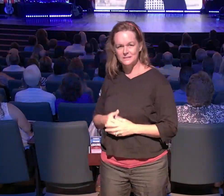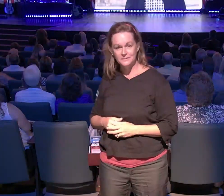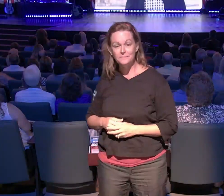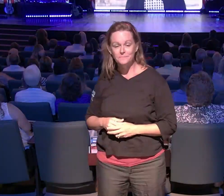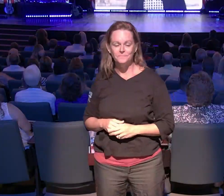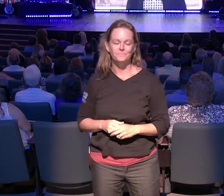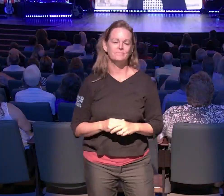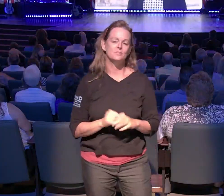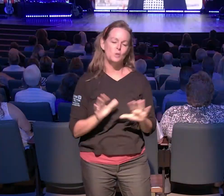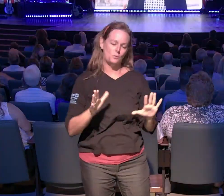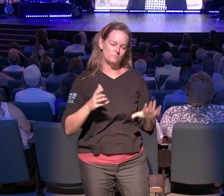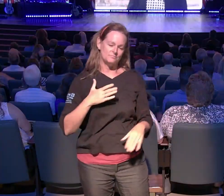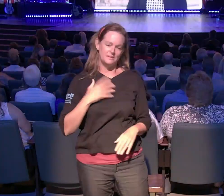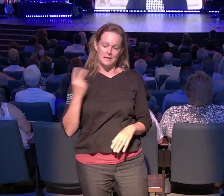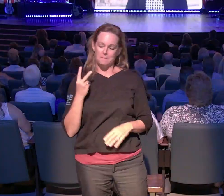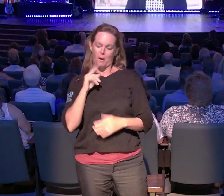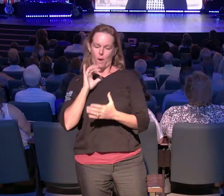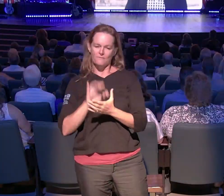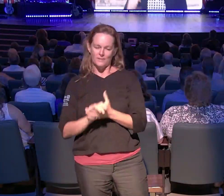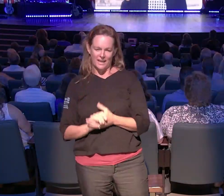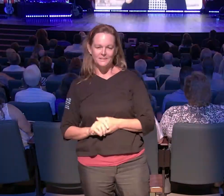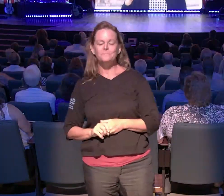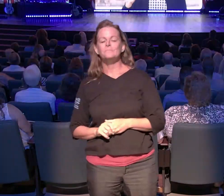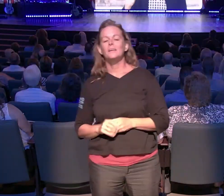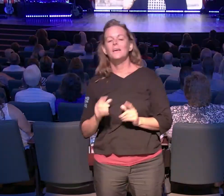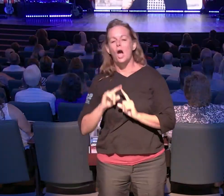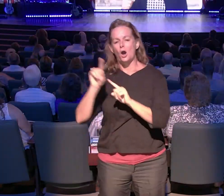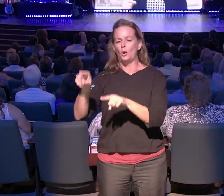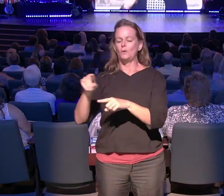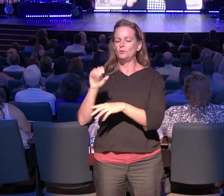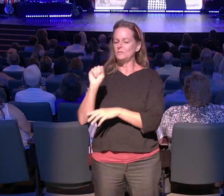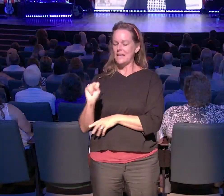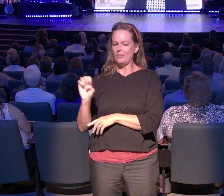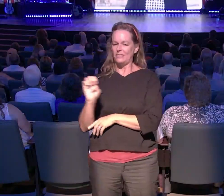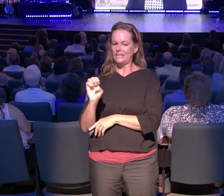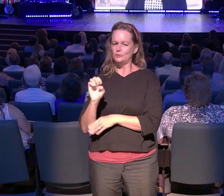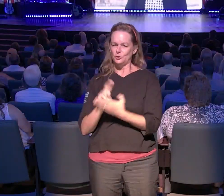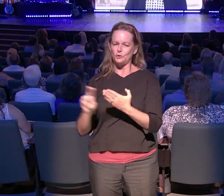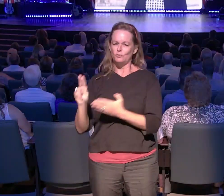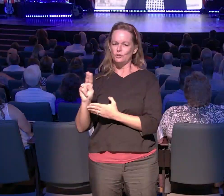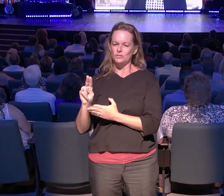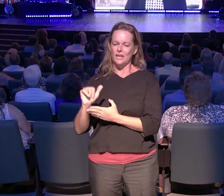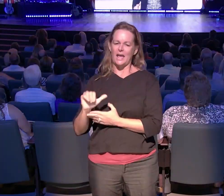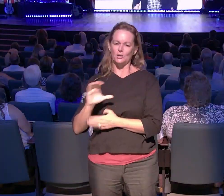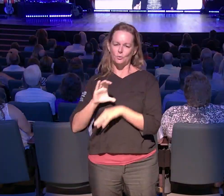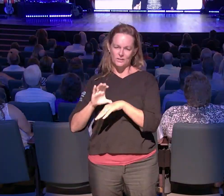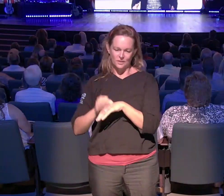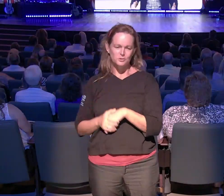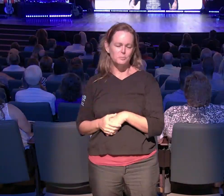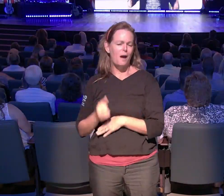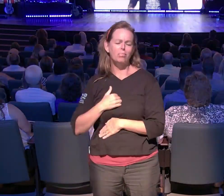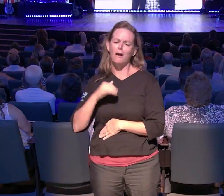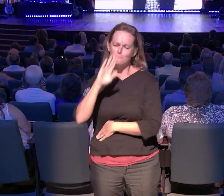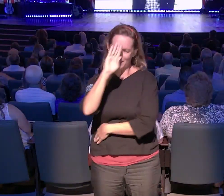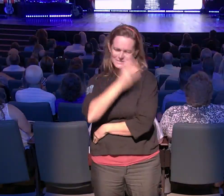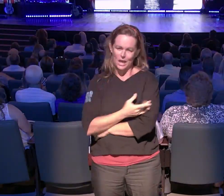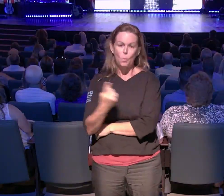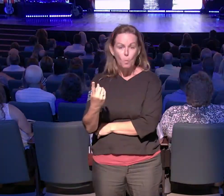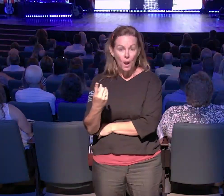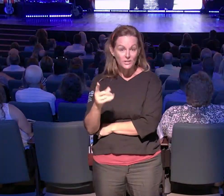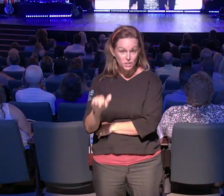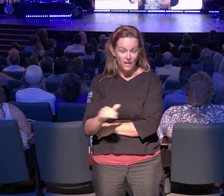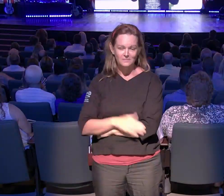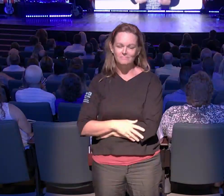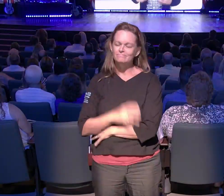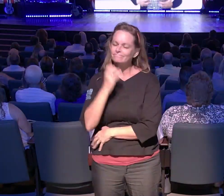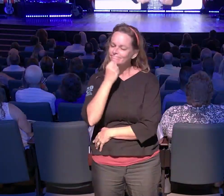He's 21 years old, attending Southeastern University at Christ Fellowship. And man, do I love that kid. He's the apple of my eye.